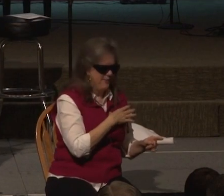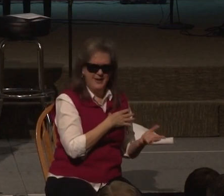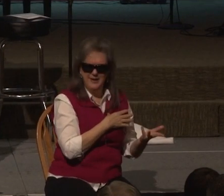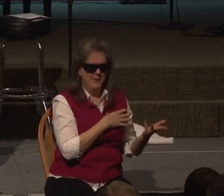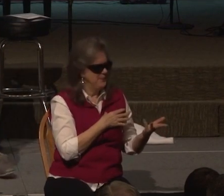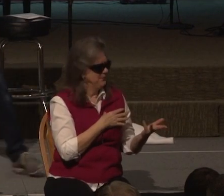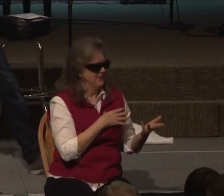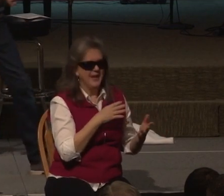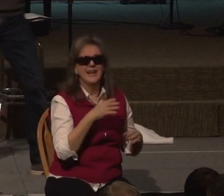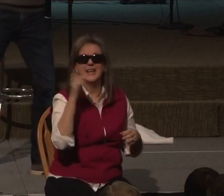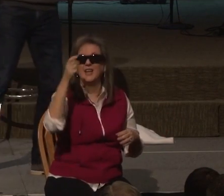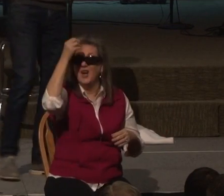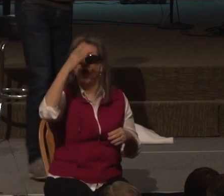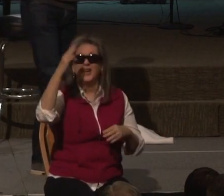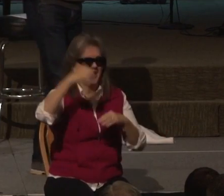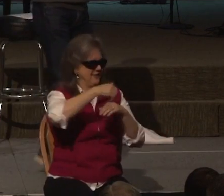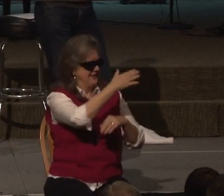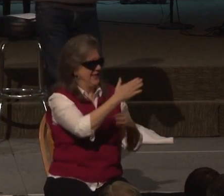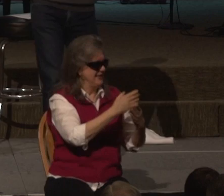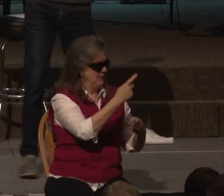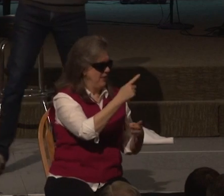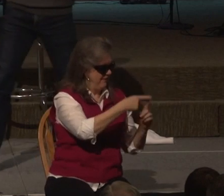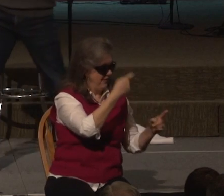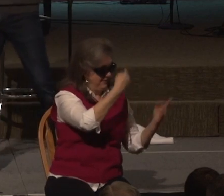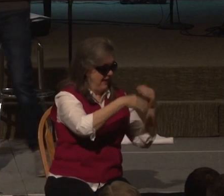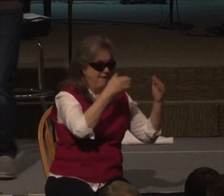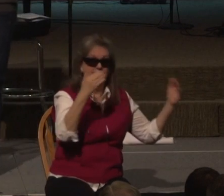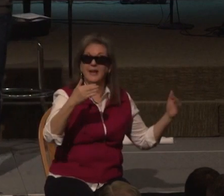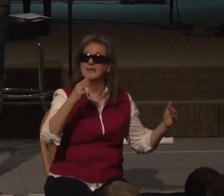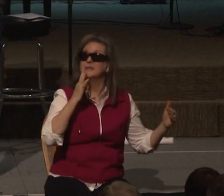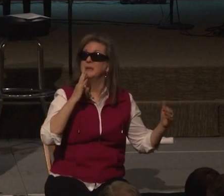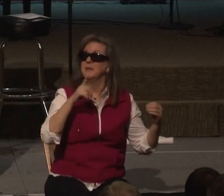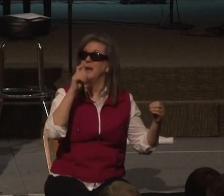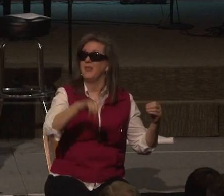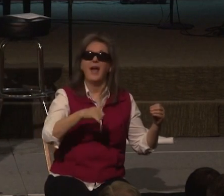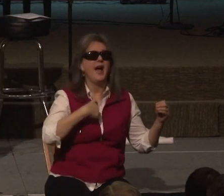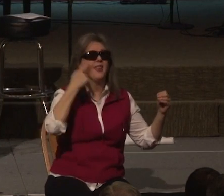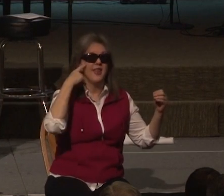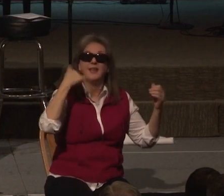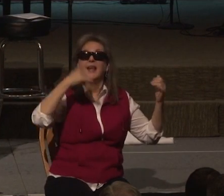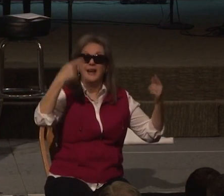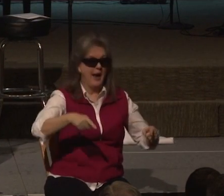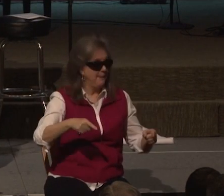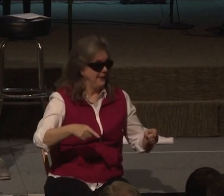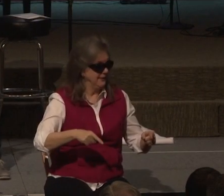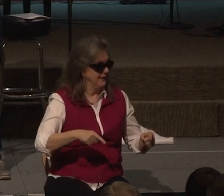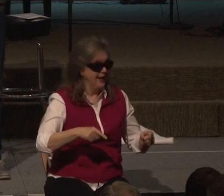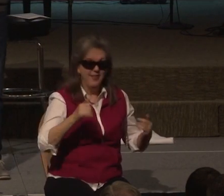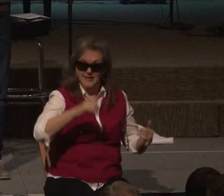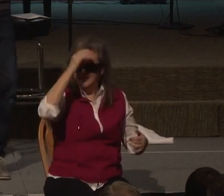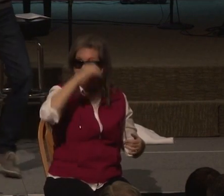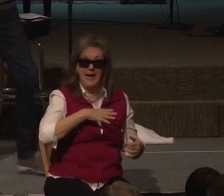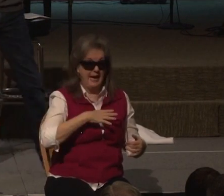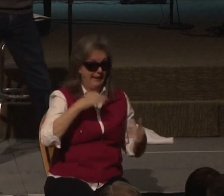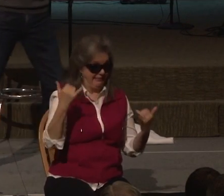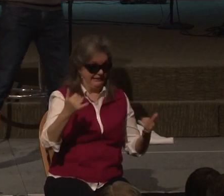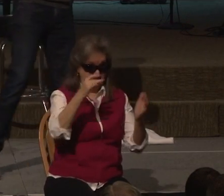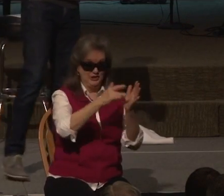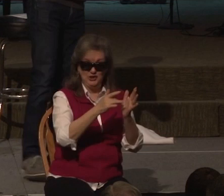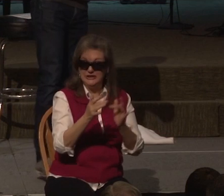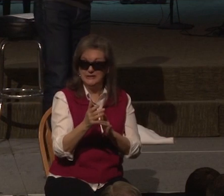to send someone from heaven. Speaking of which, I think that actually happened, right? This guy, this